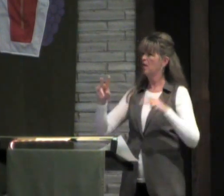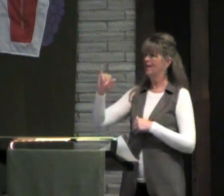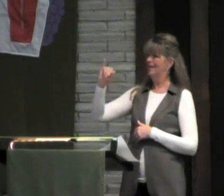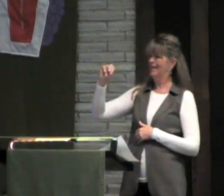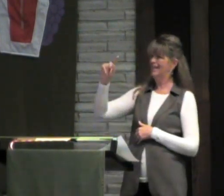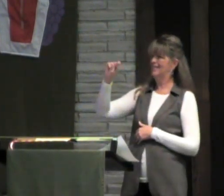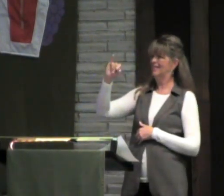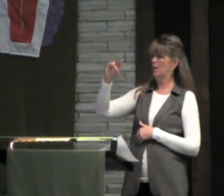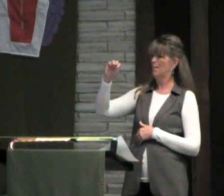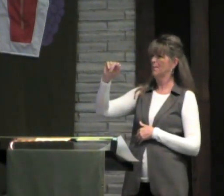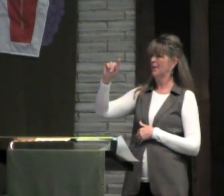special.